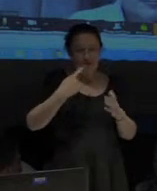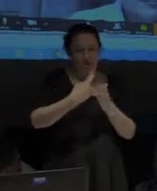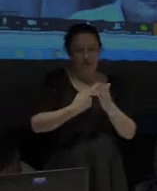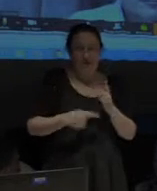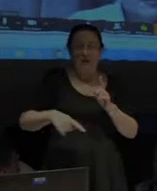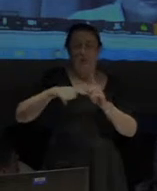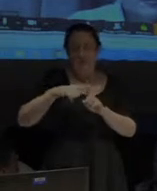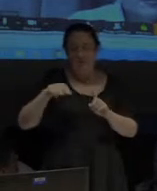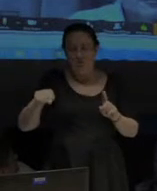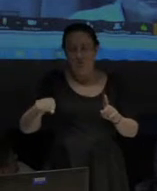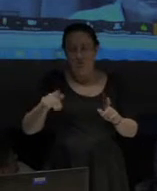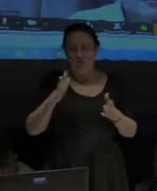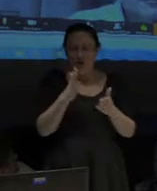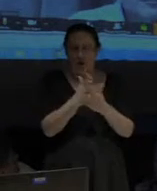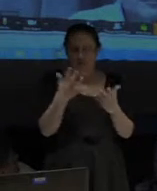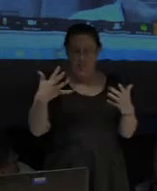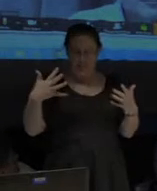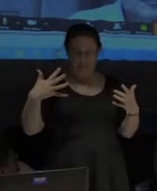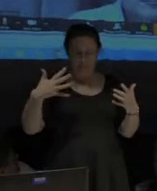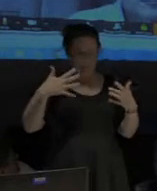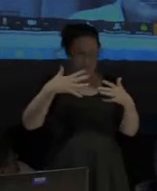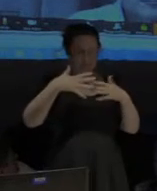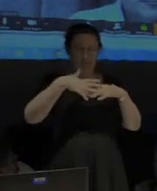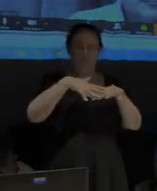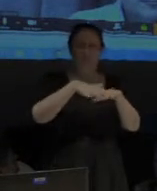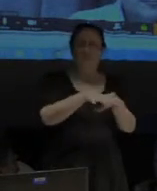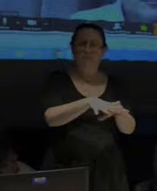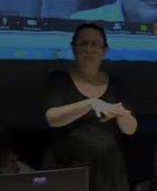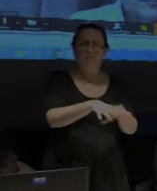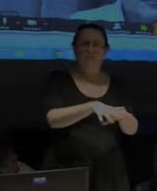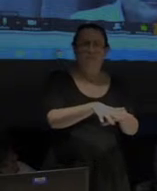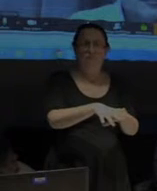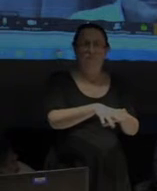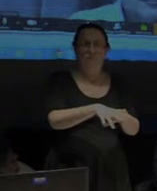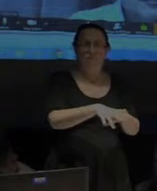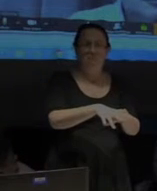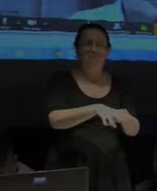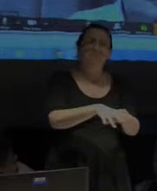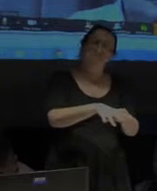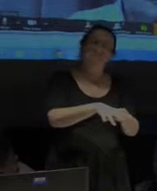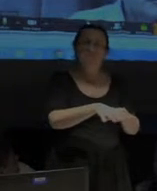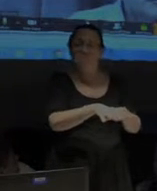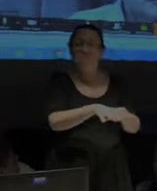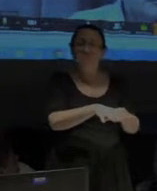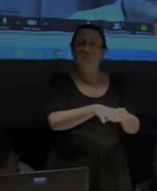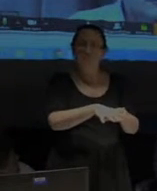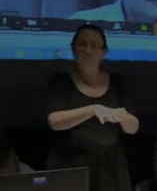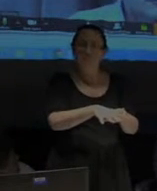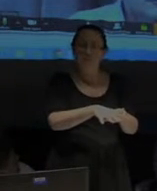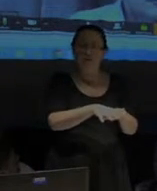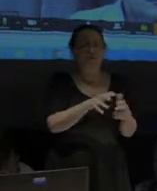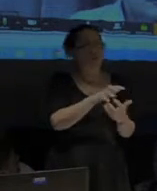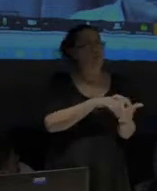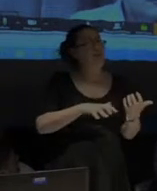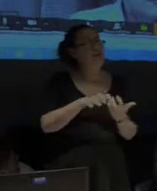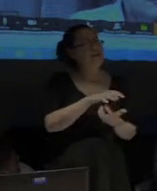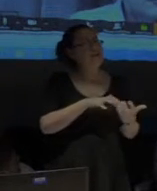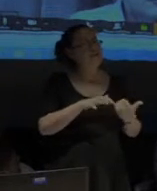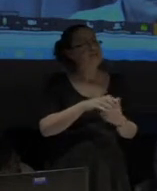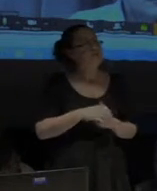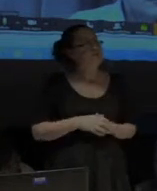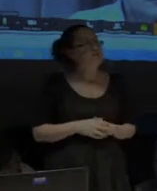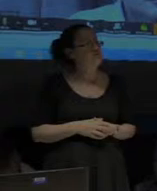actually knitting them together is actually far more complicated.